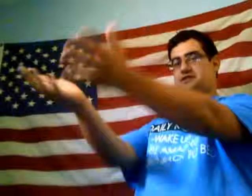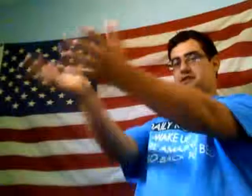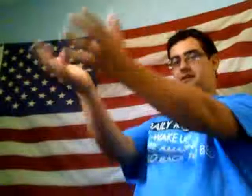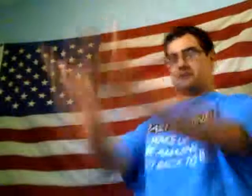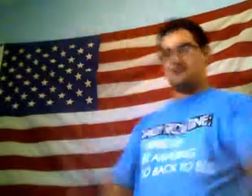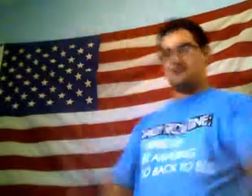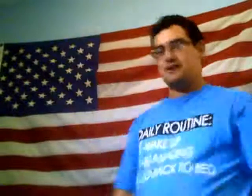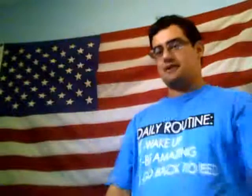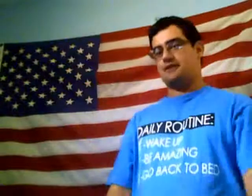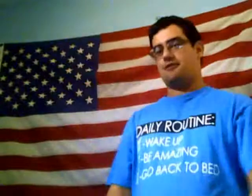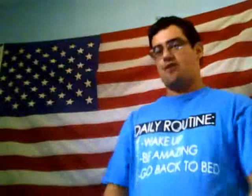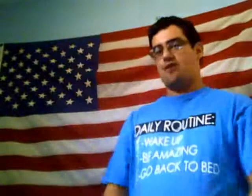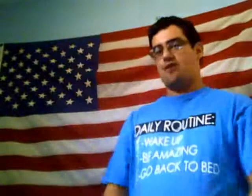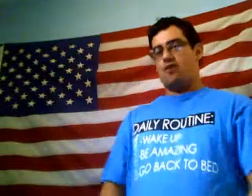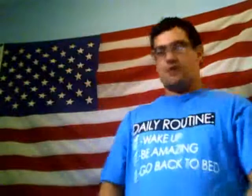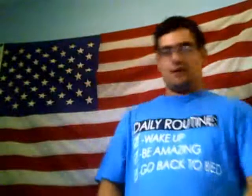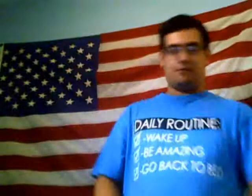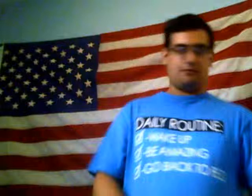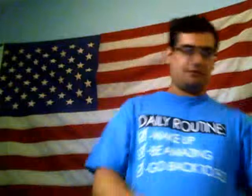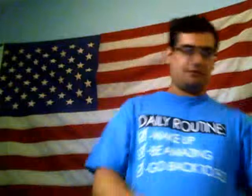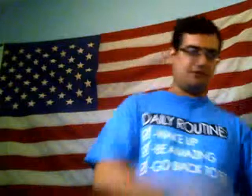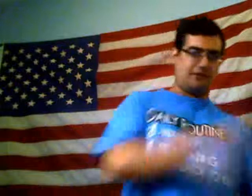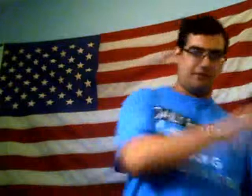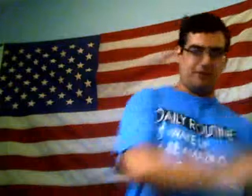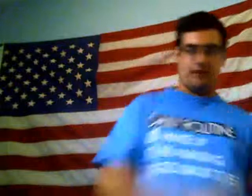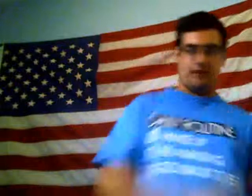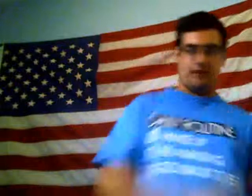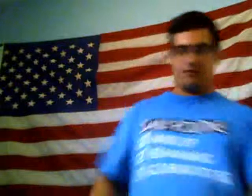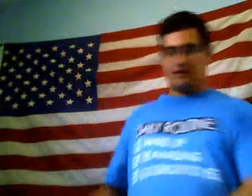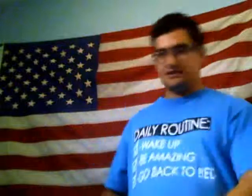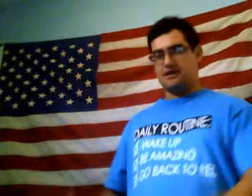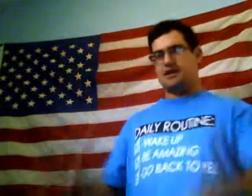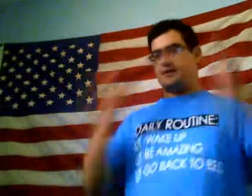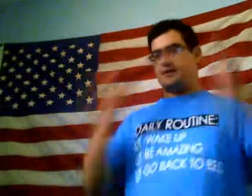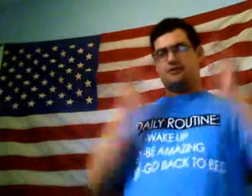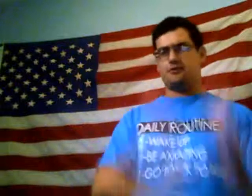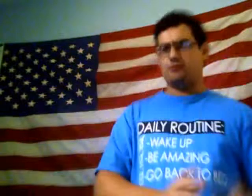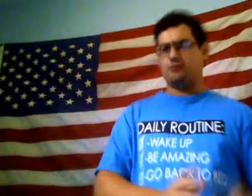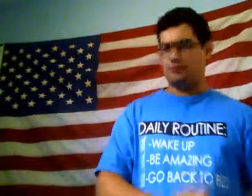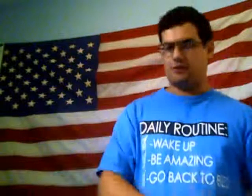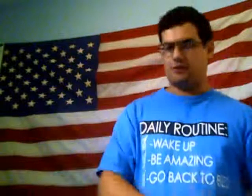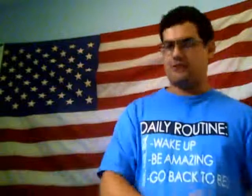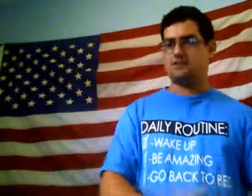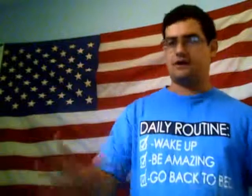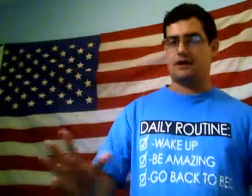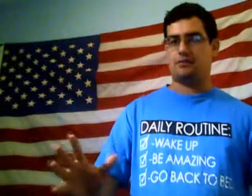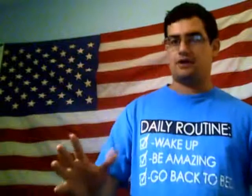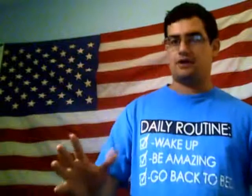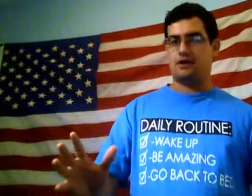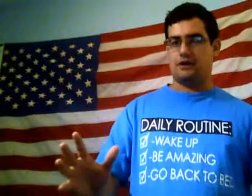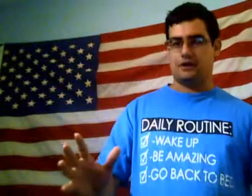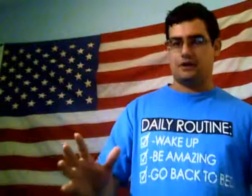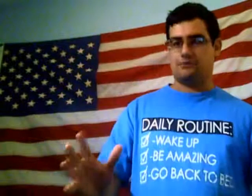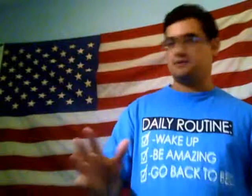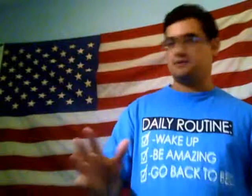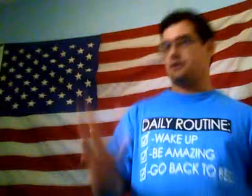the Democrats. You know, since you have a freeway race and you have one party that's split up, of